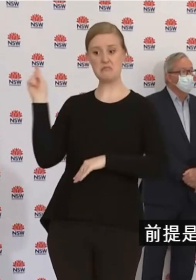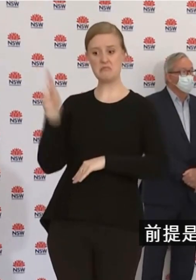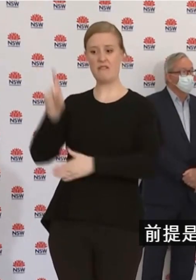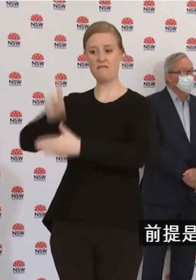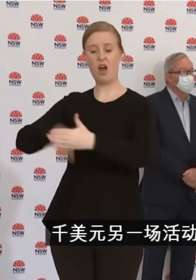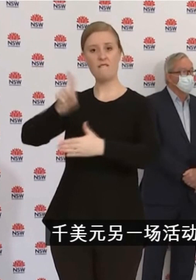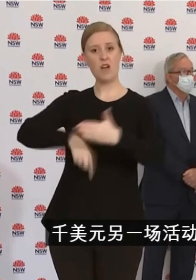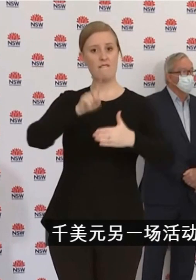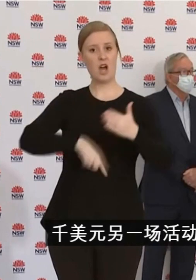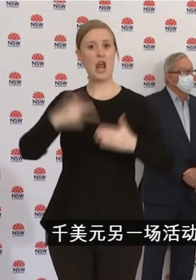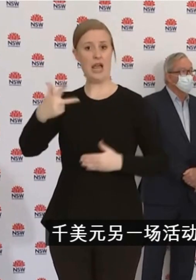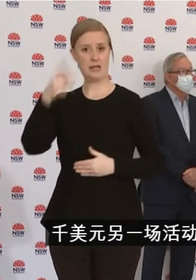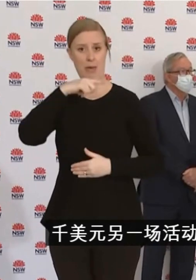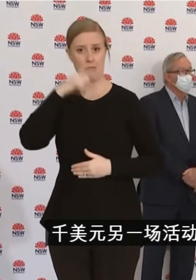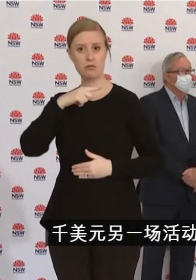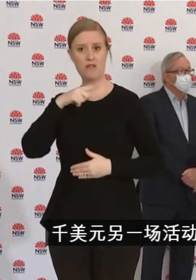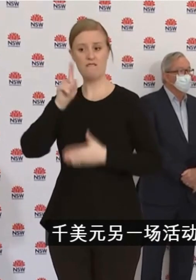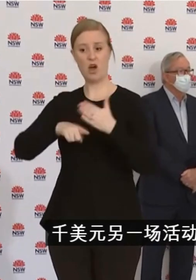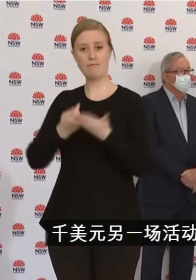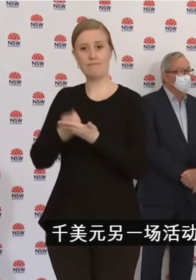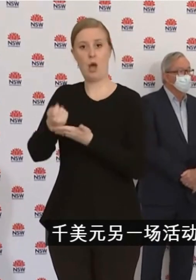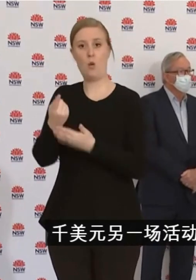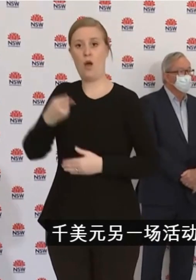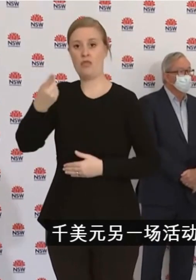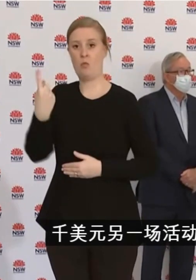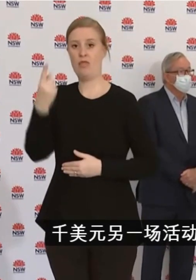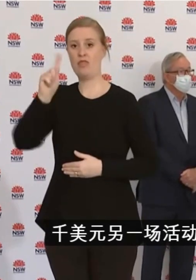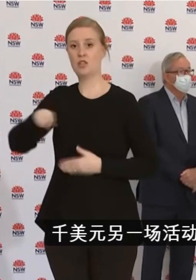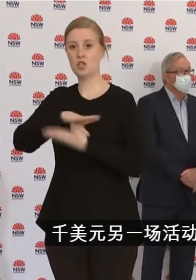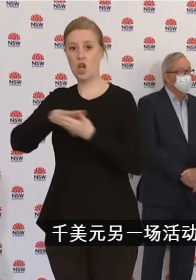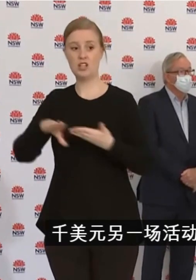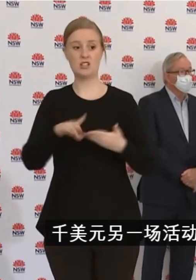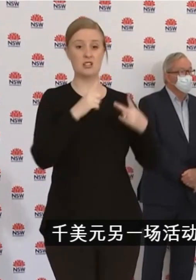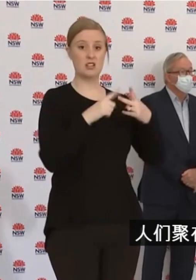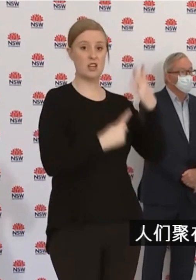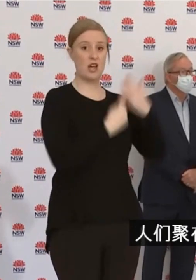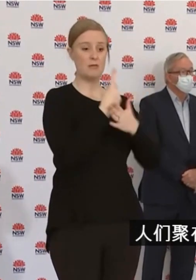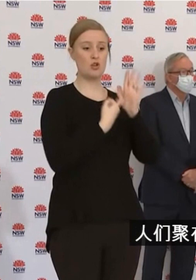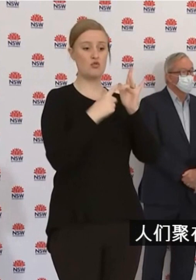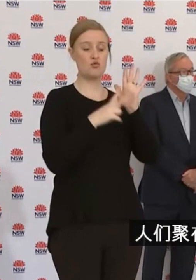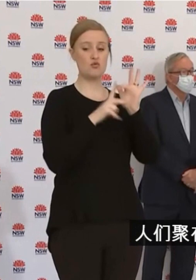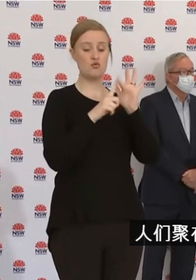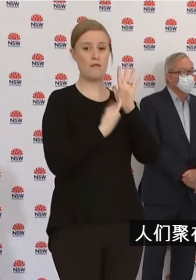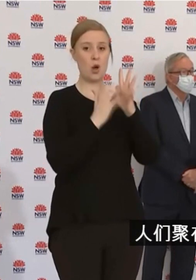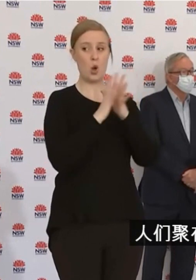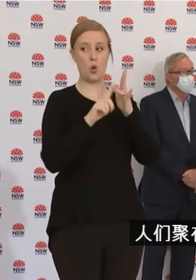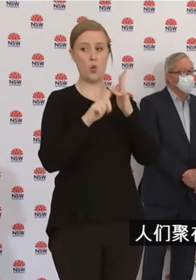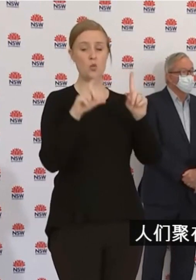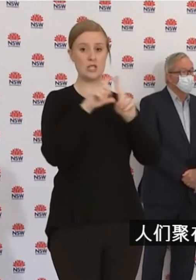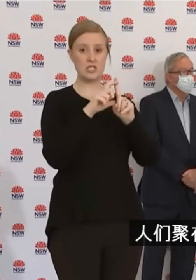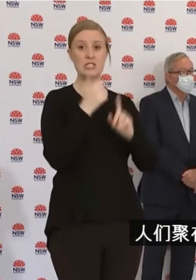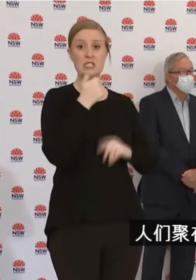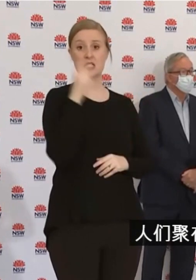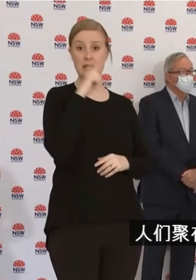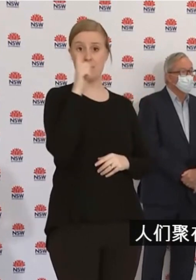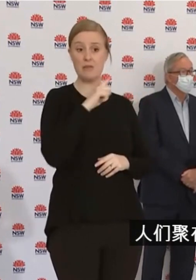infringement notices for $1,000. Another event was at Riverwood, where six people came together